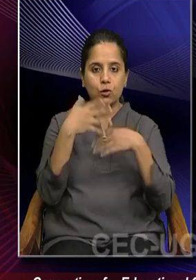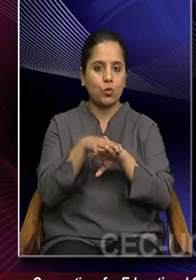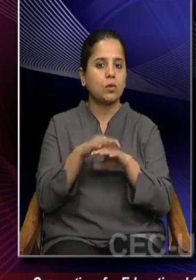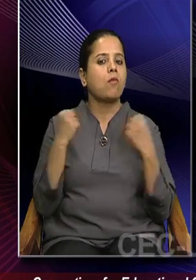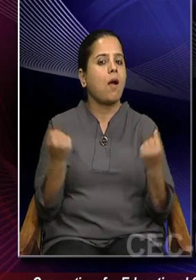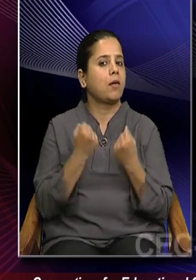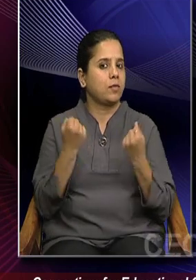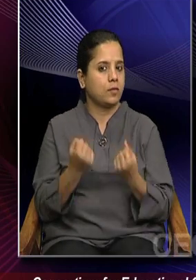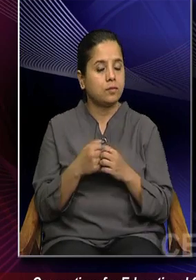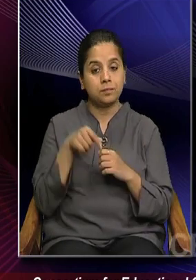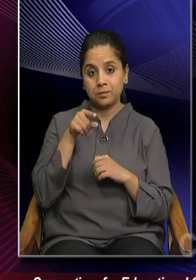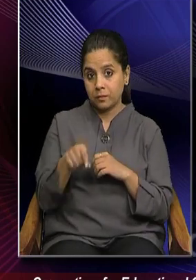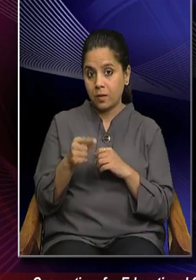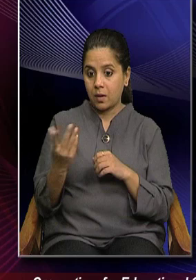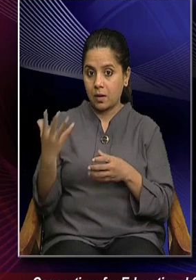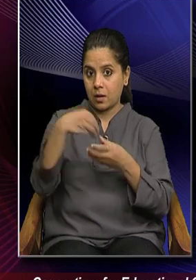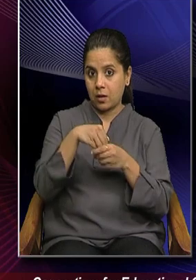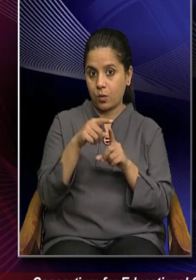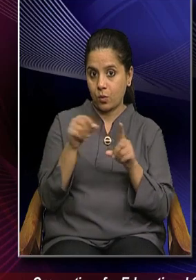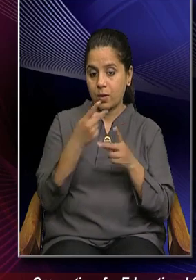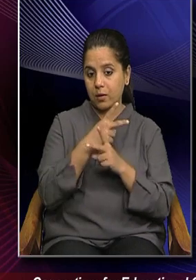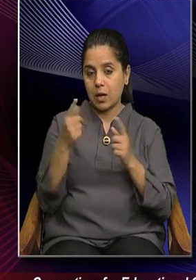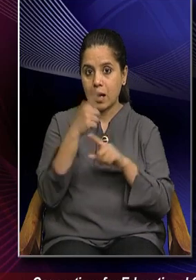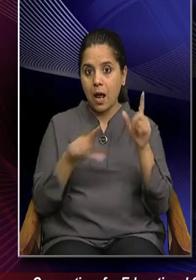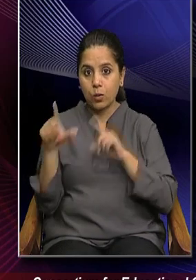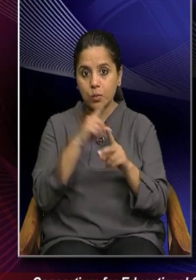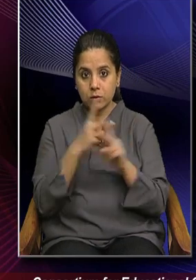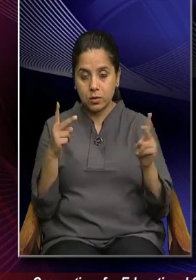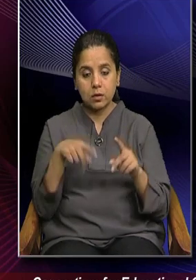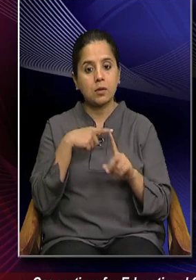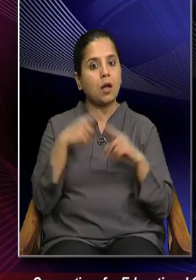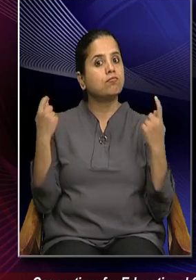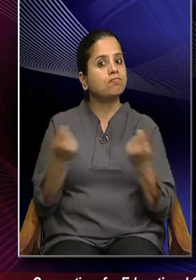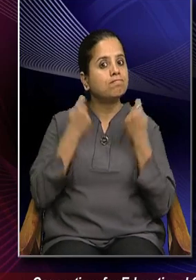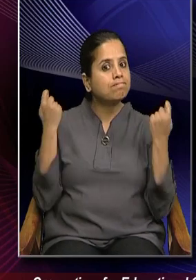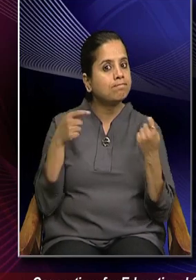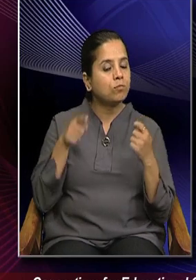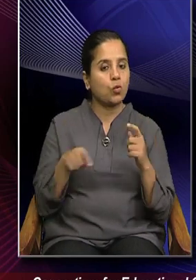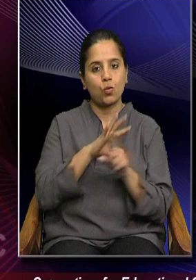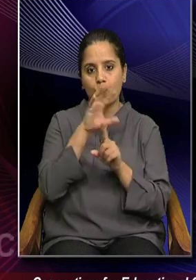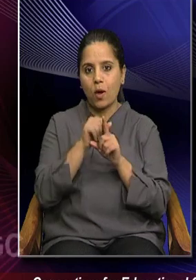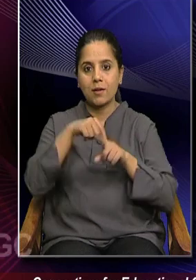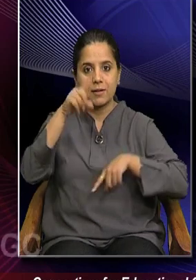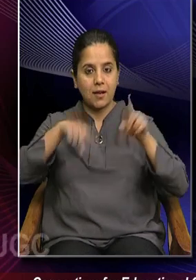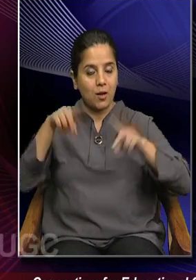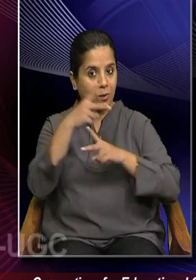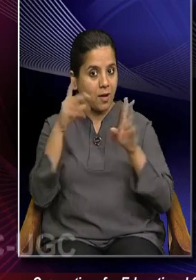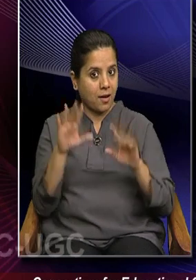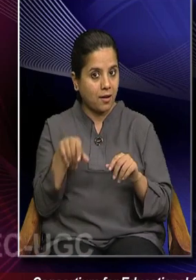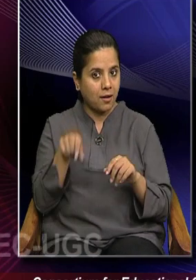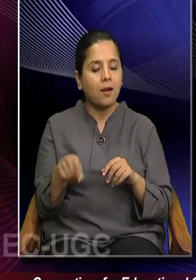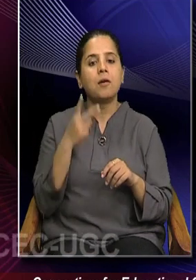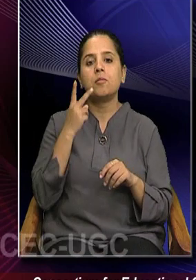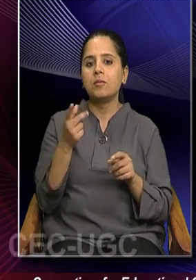activities. Incorporating multiple languages and celebrating the cultural diversity enriches